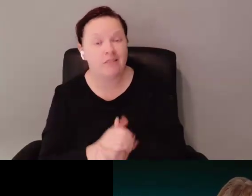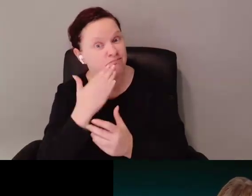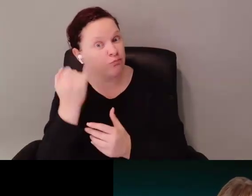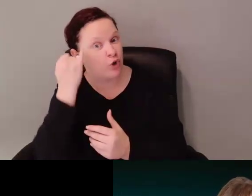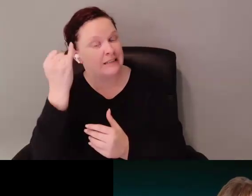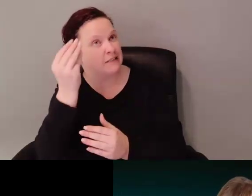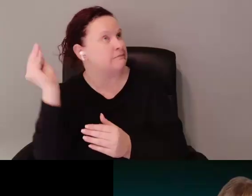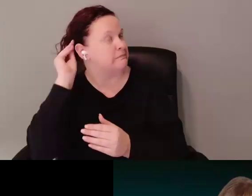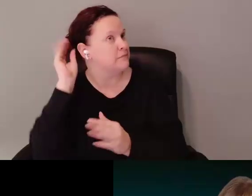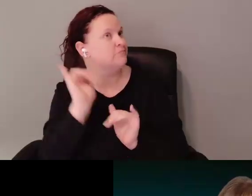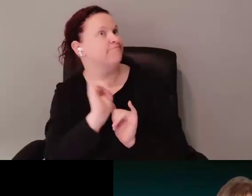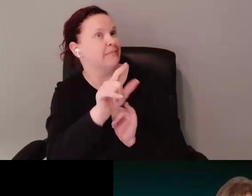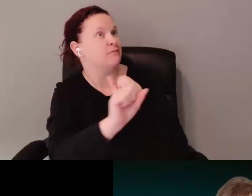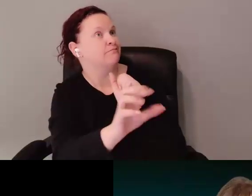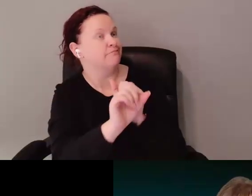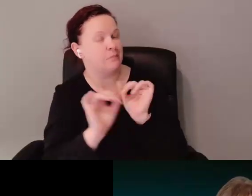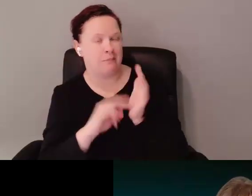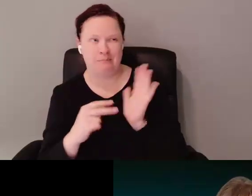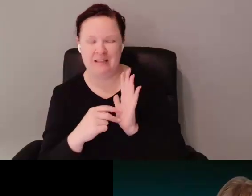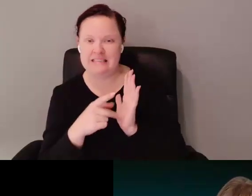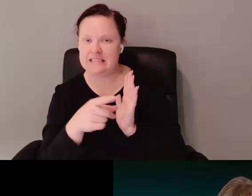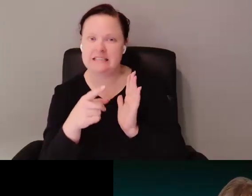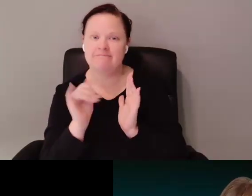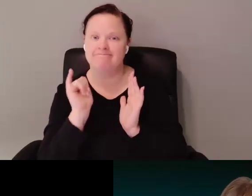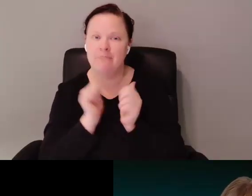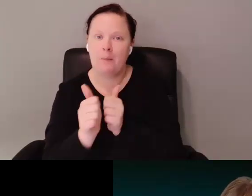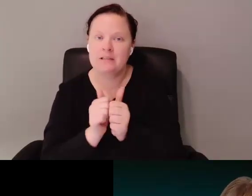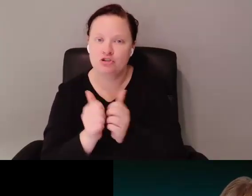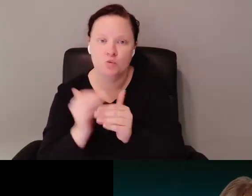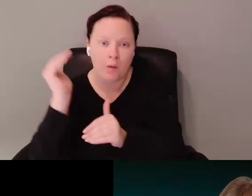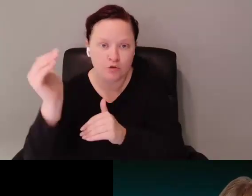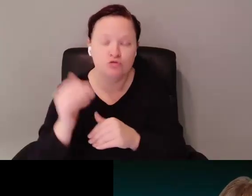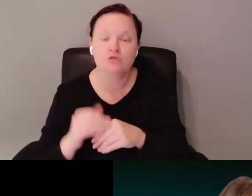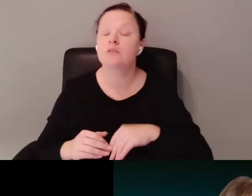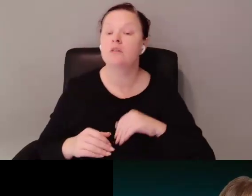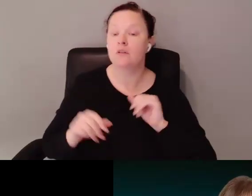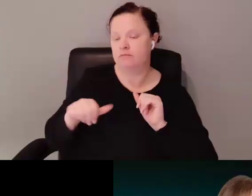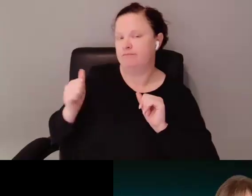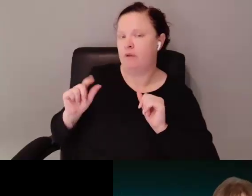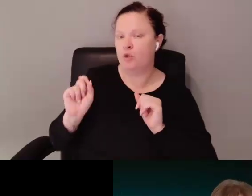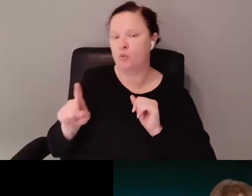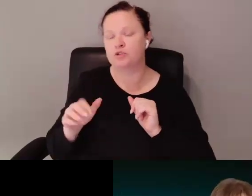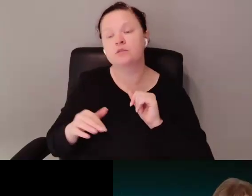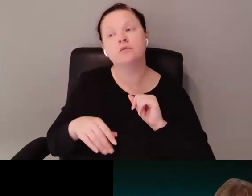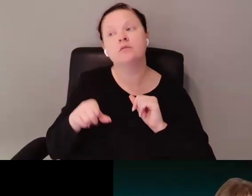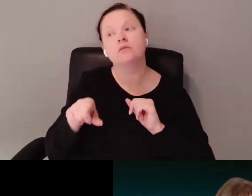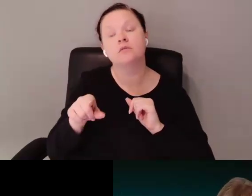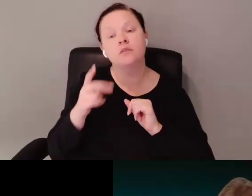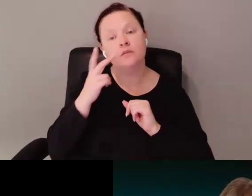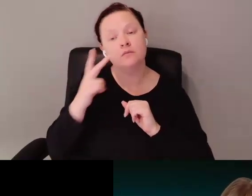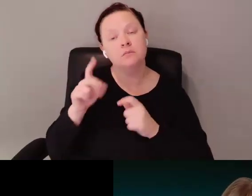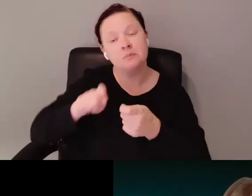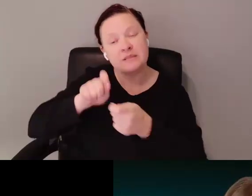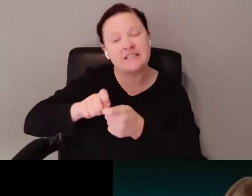really helpful. Have you seen, and this is another question, have you seen sort of a specific industry